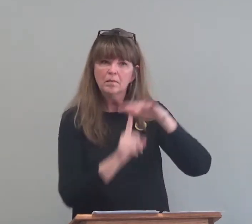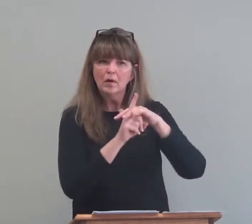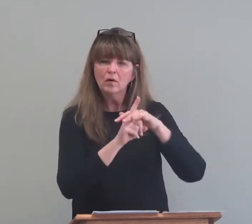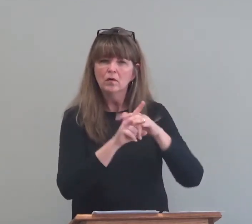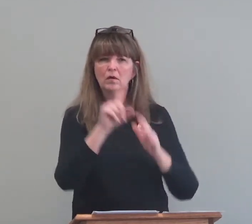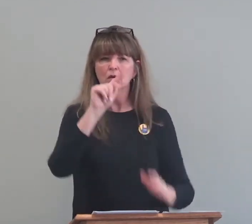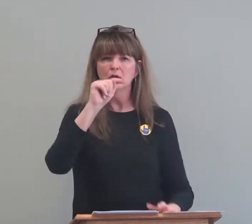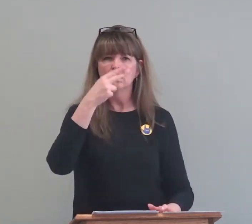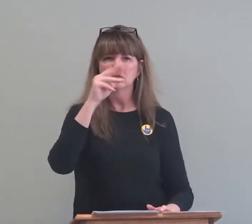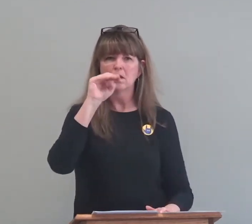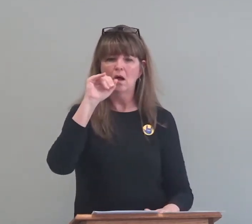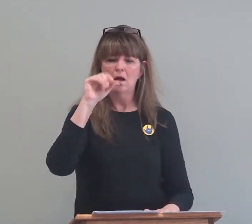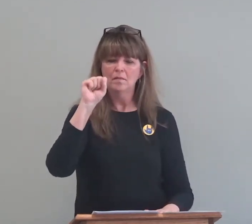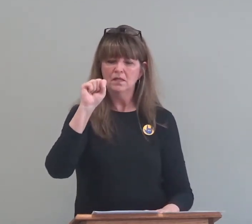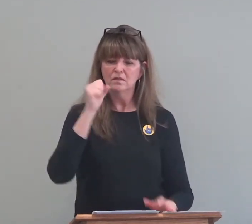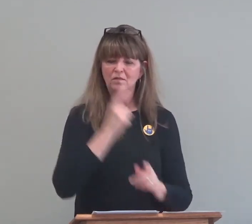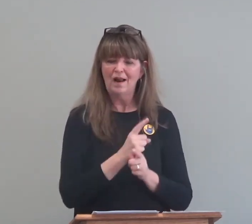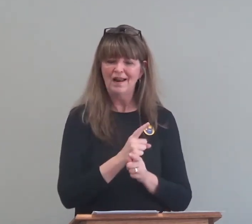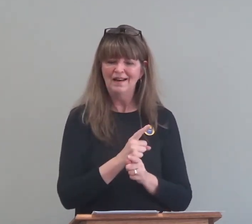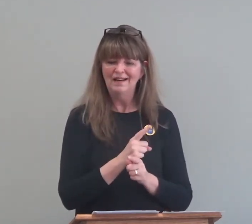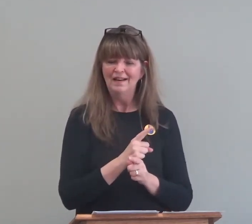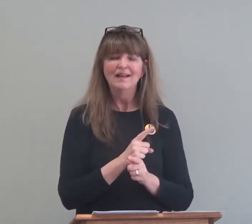And then Jesus appeared to Thomas.